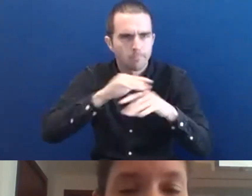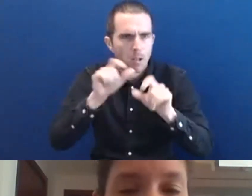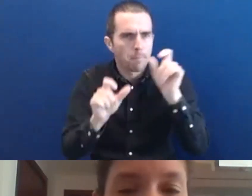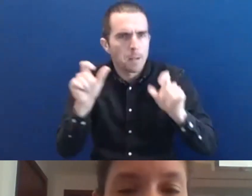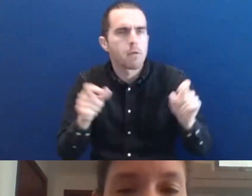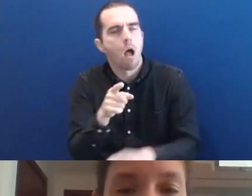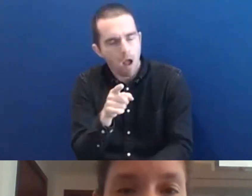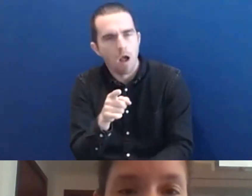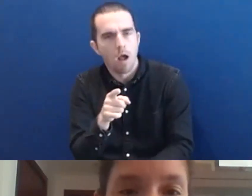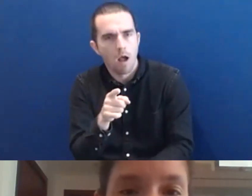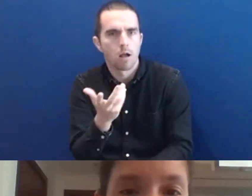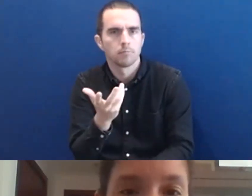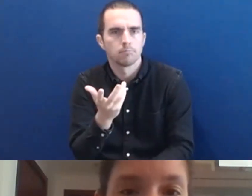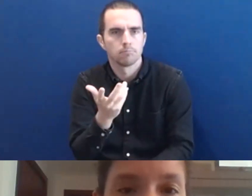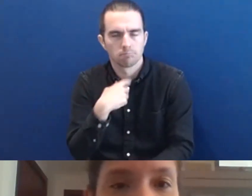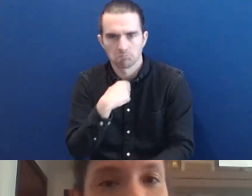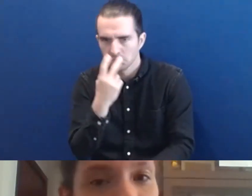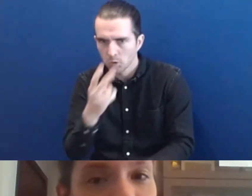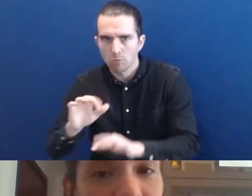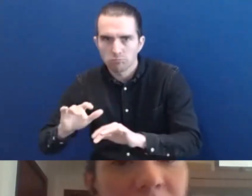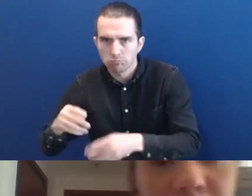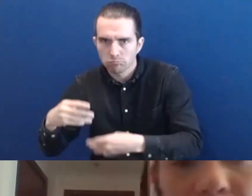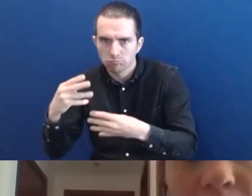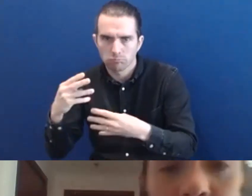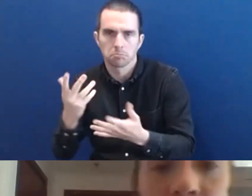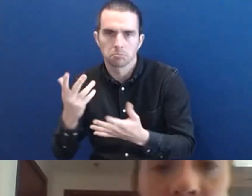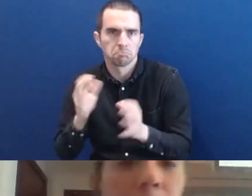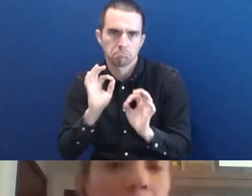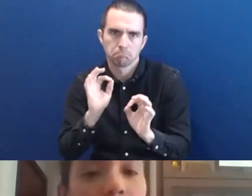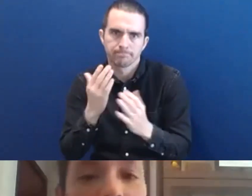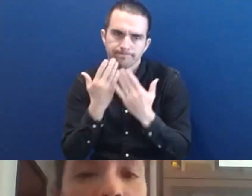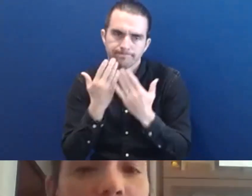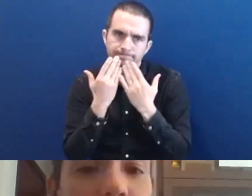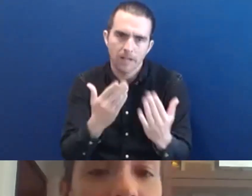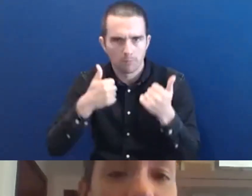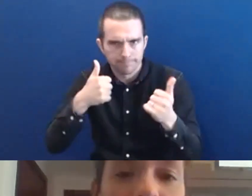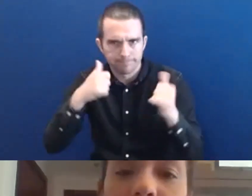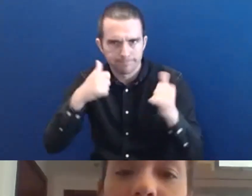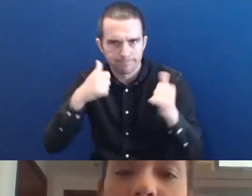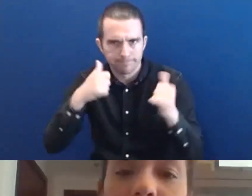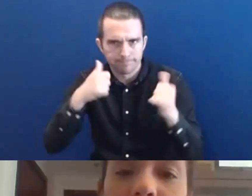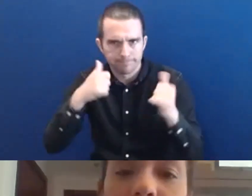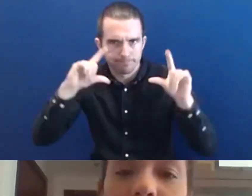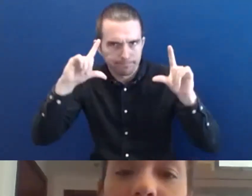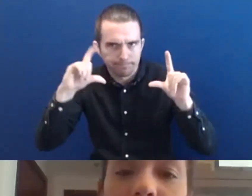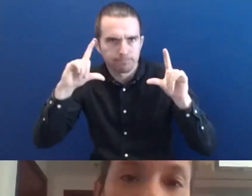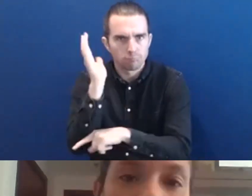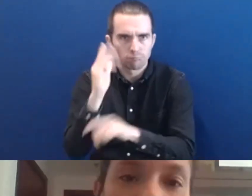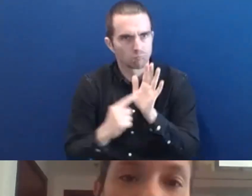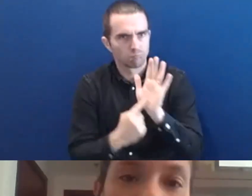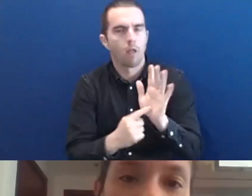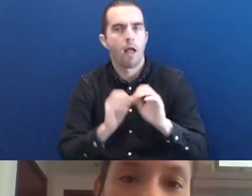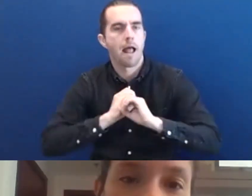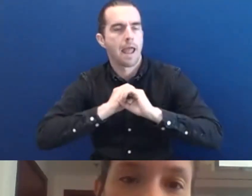lot. I would like to move on to Agostino. And Agostino, I would